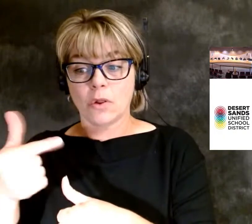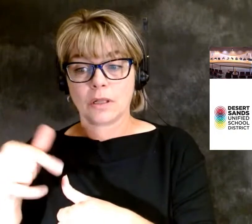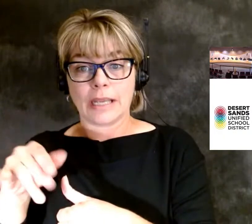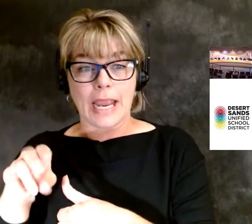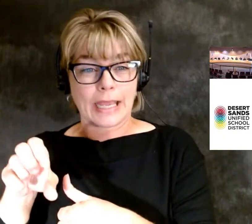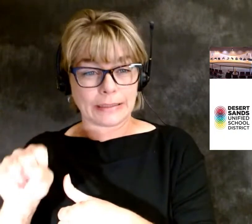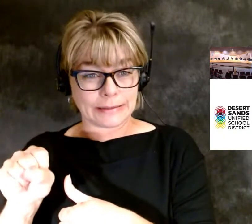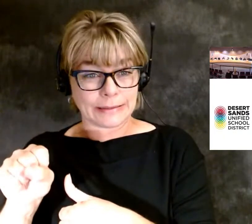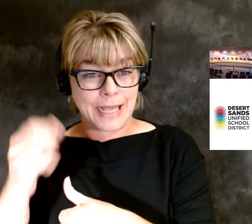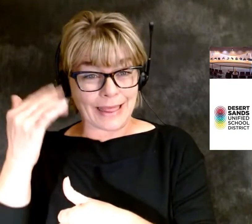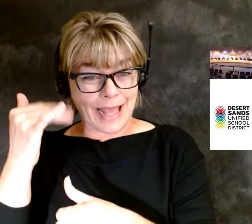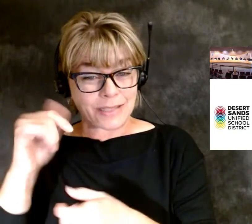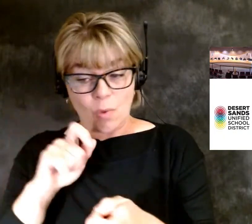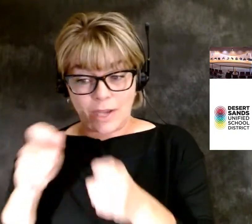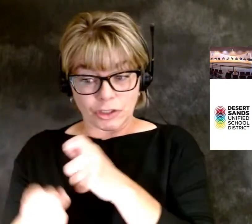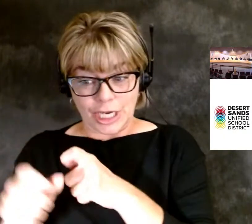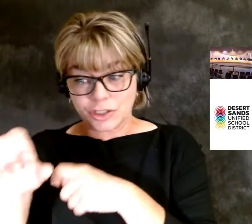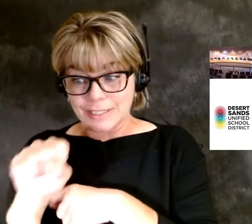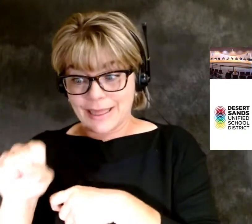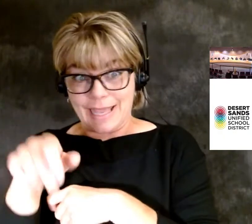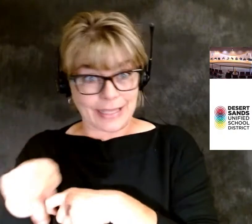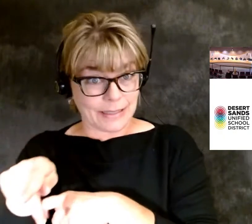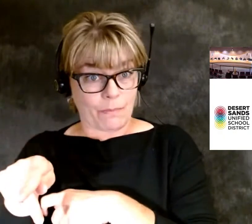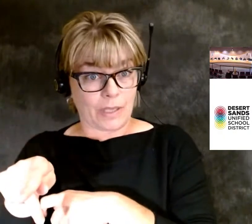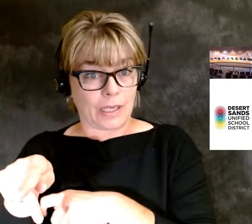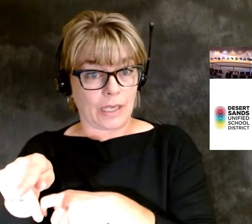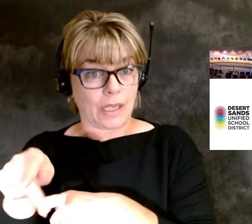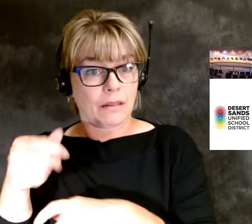S&P, things that ultimately affect the